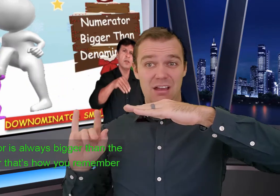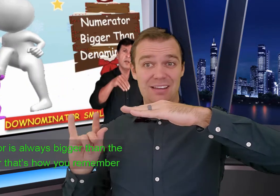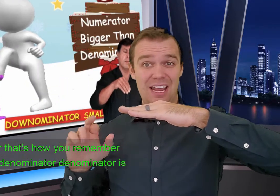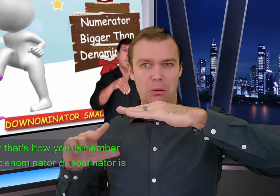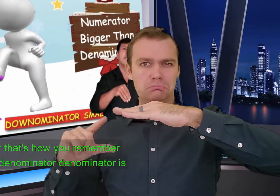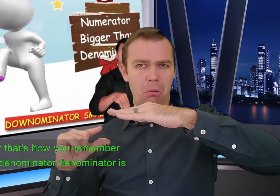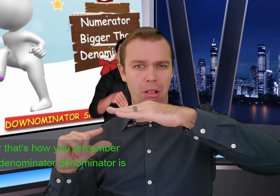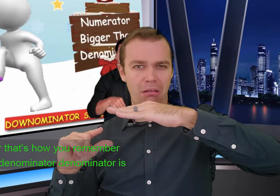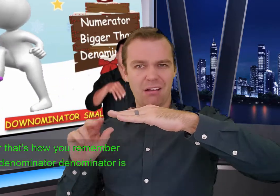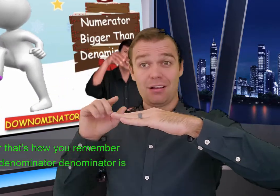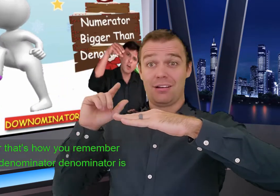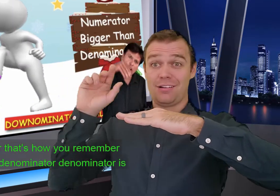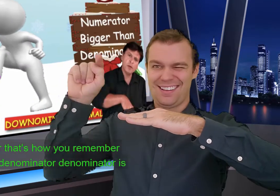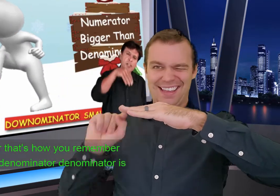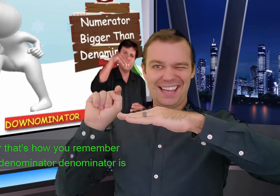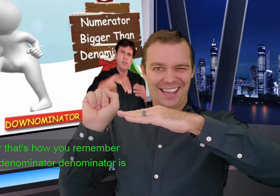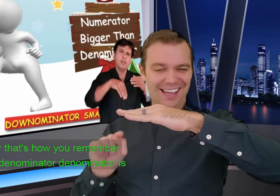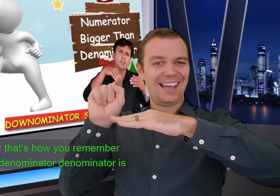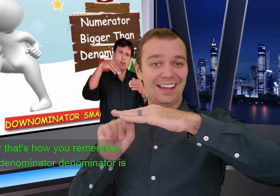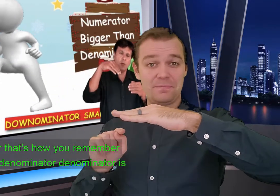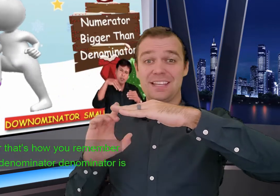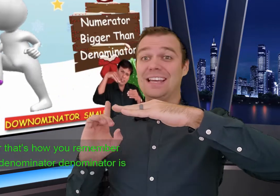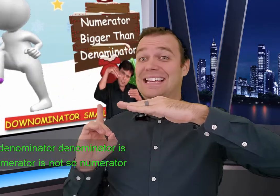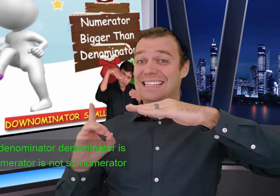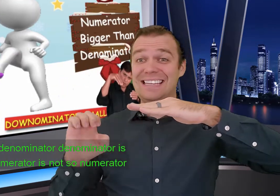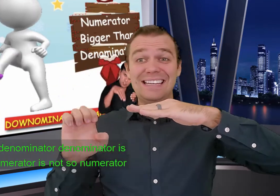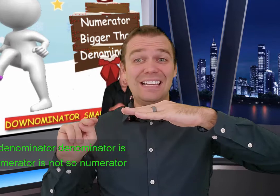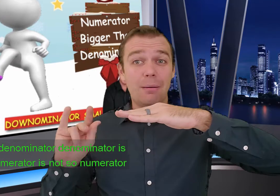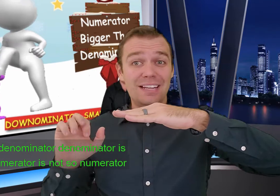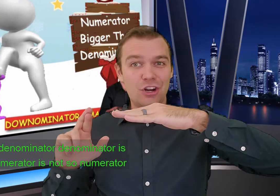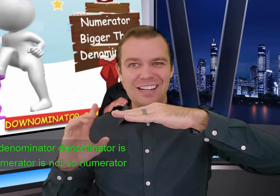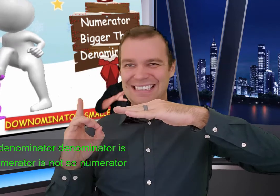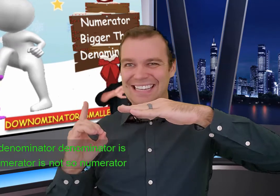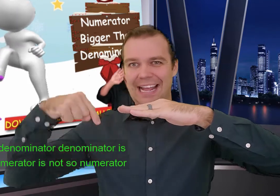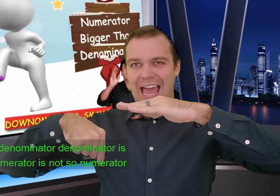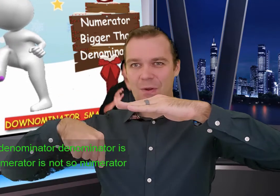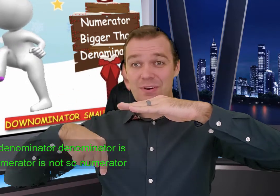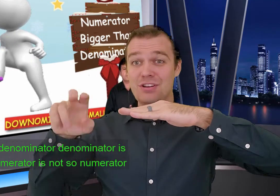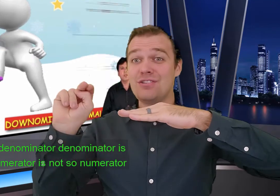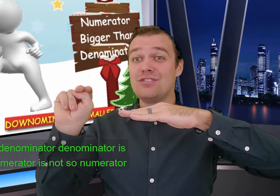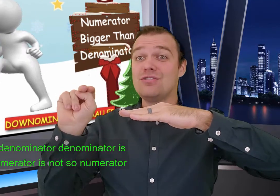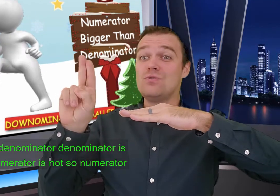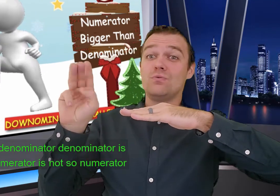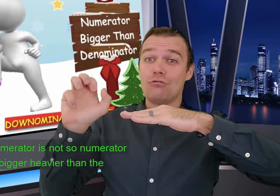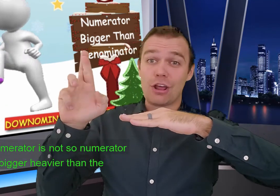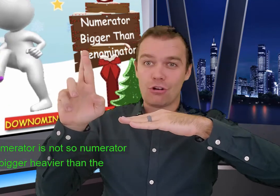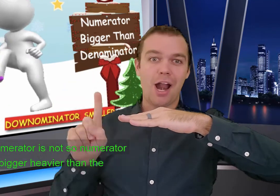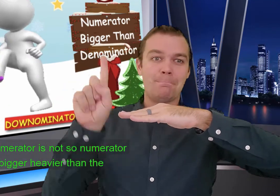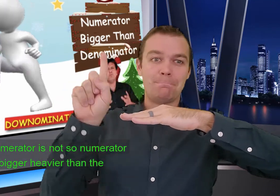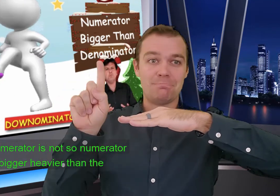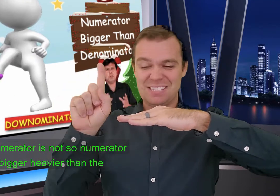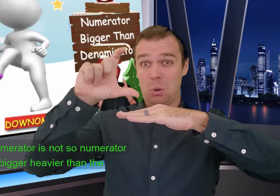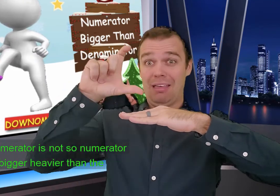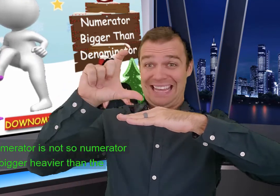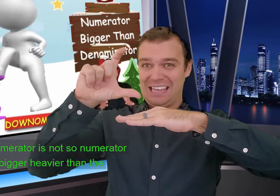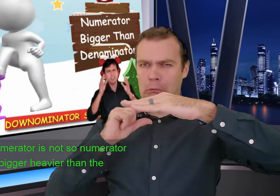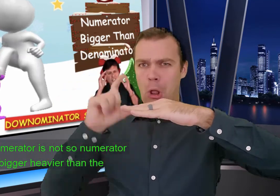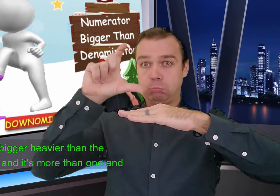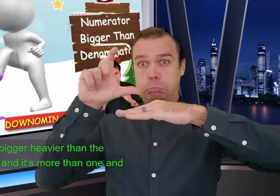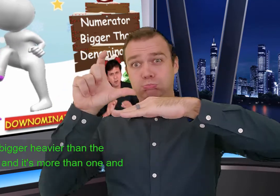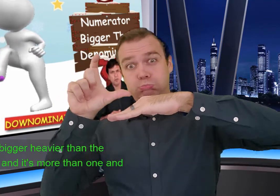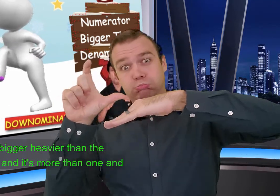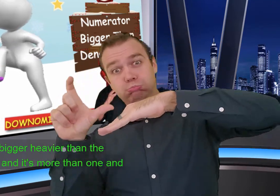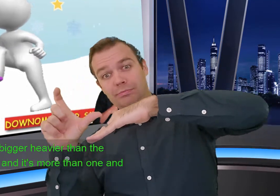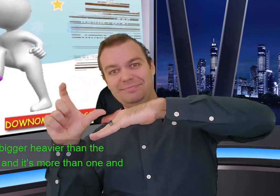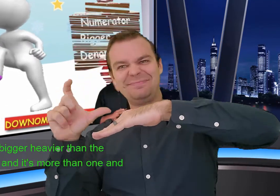you remember denominator. Denominator is always down, numerator is up. So numerator is much bigger, heavier than